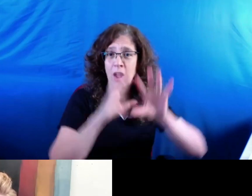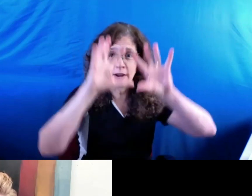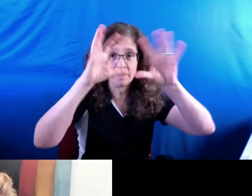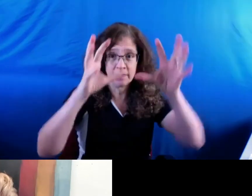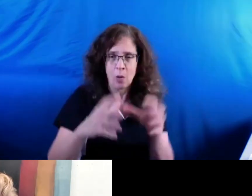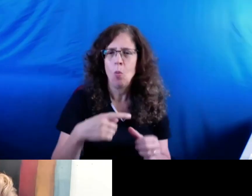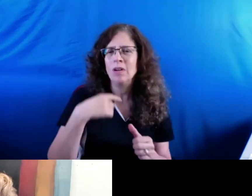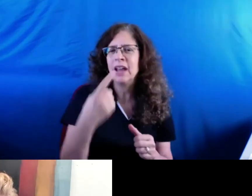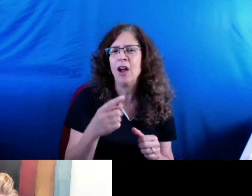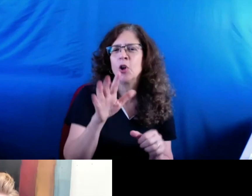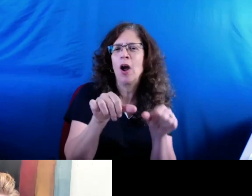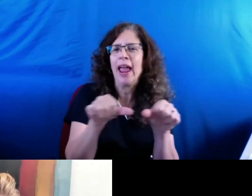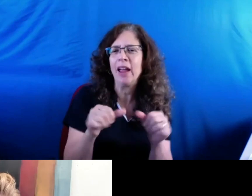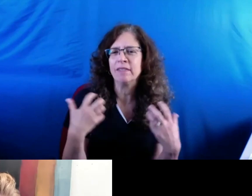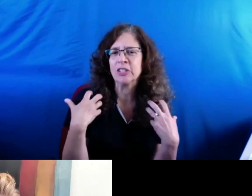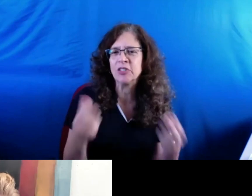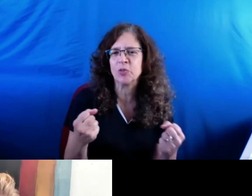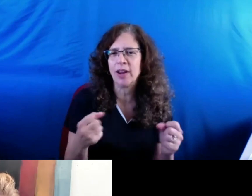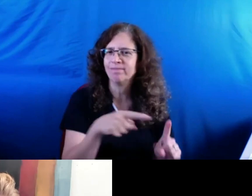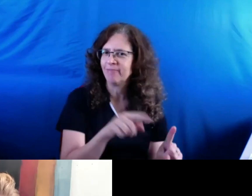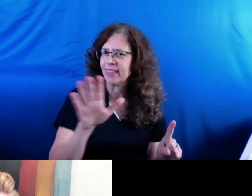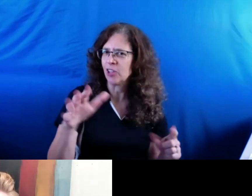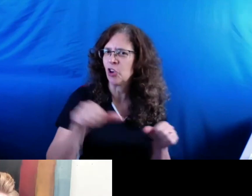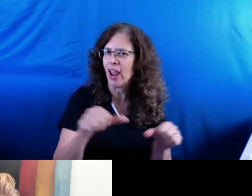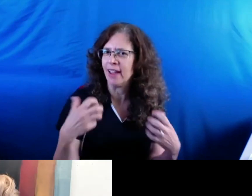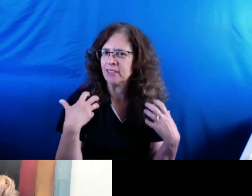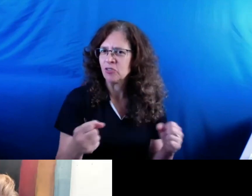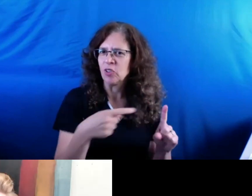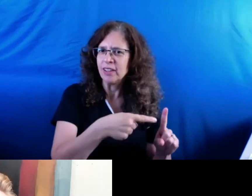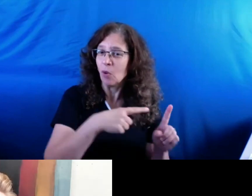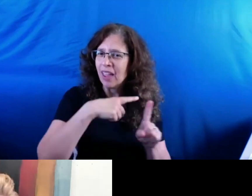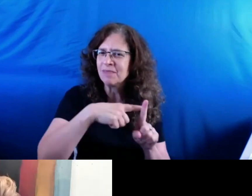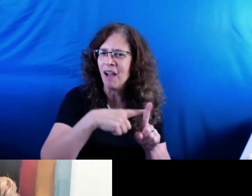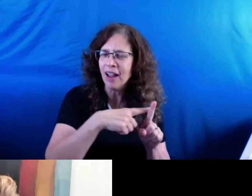there's 4 or 5 different strategies that tell you your areas of strength.